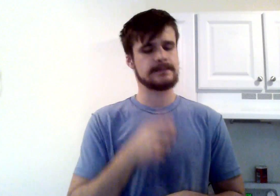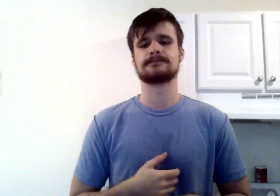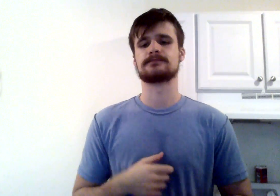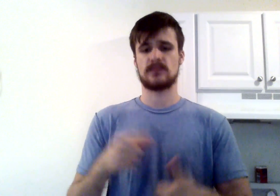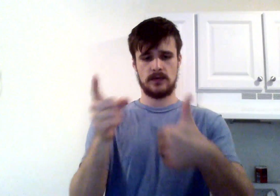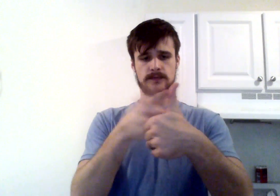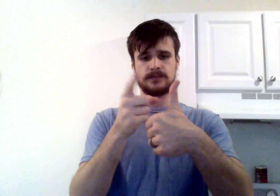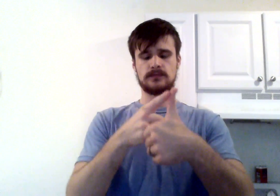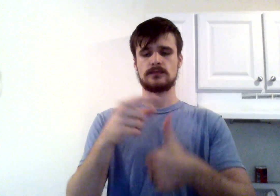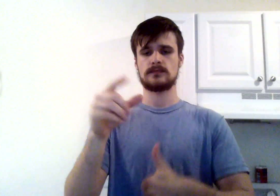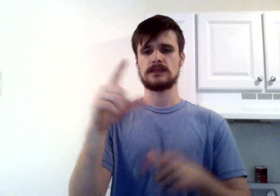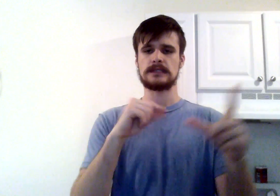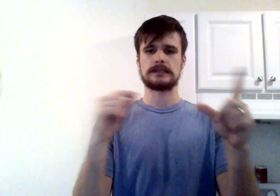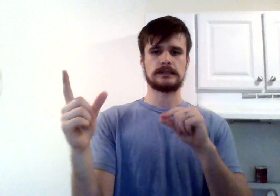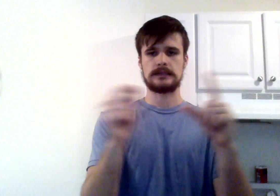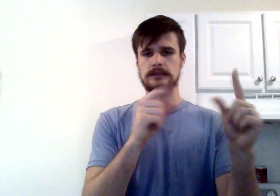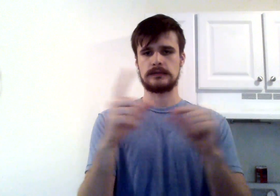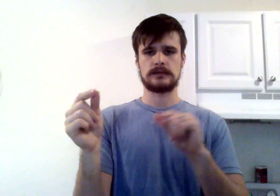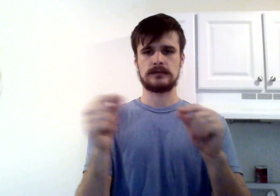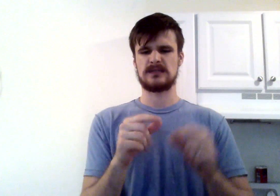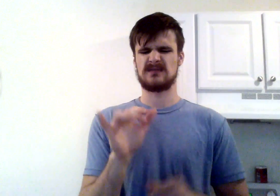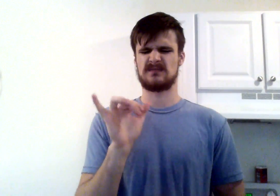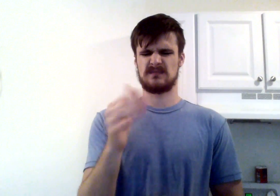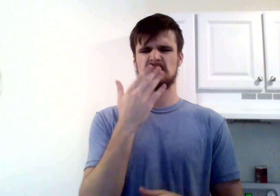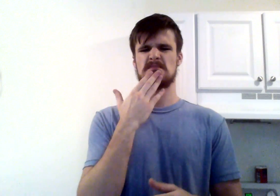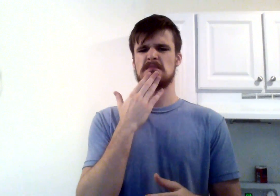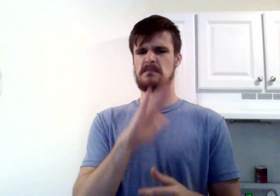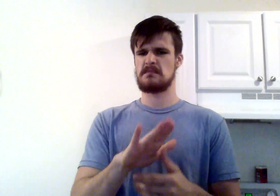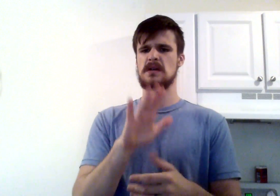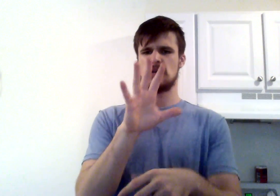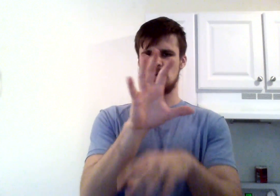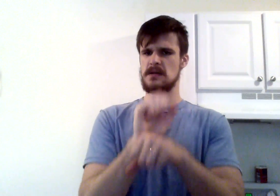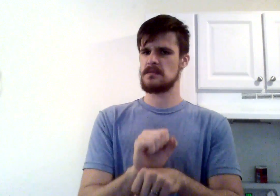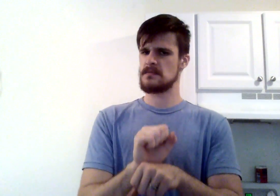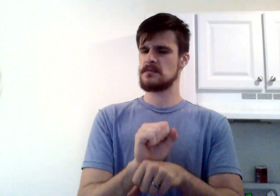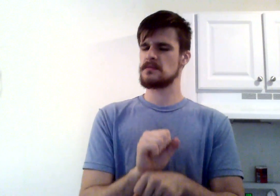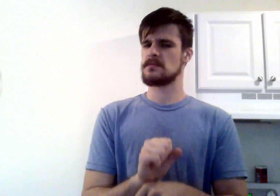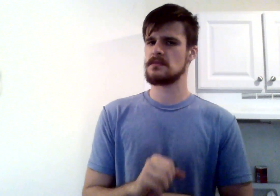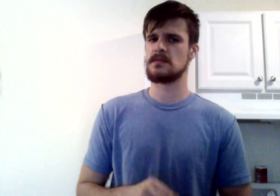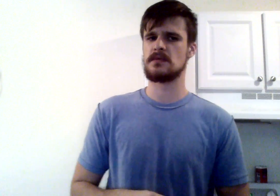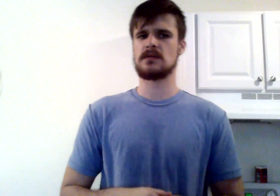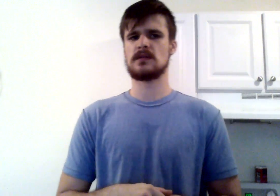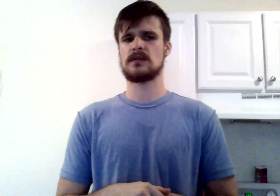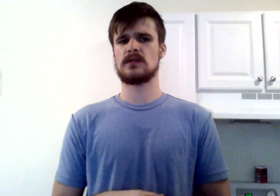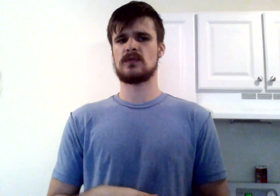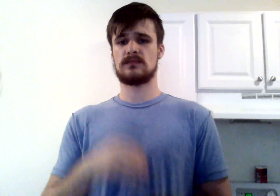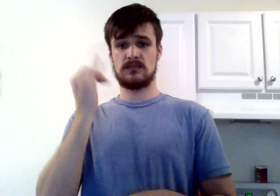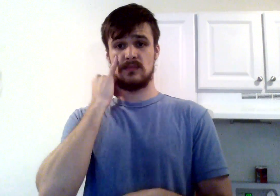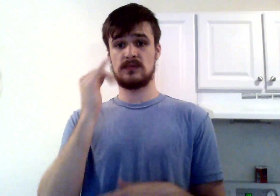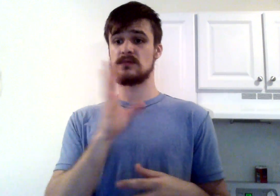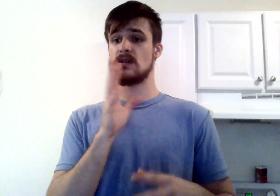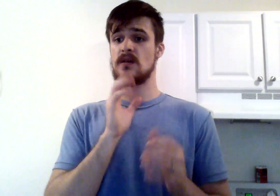not present. Not a nice habit, and we know perfectly well the person gossiping 5 minutes later will be gossiping about